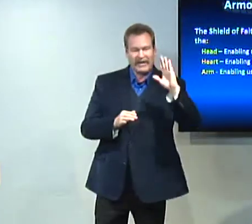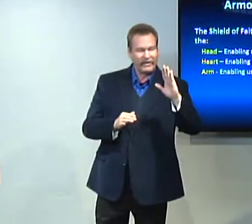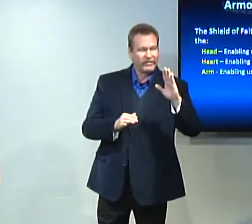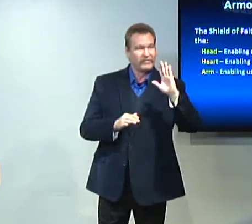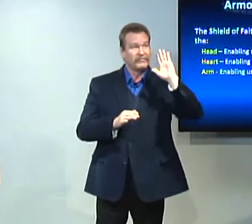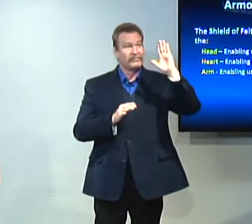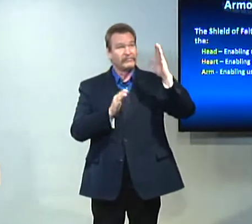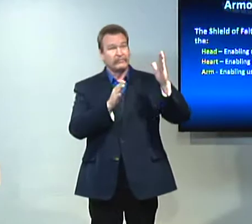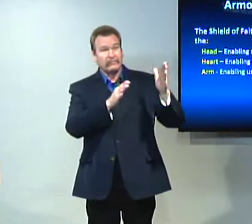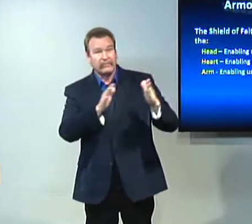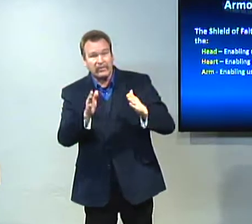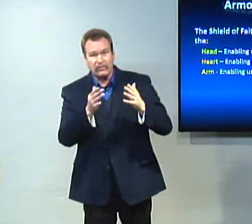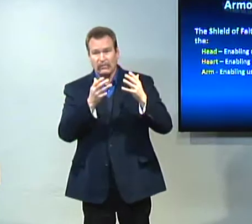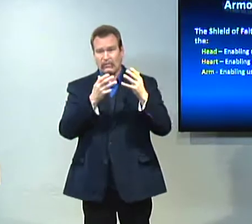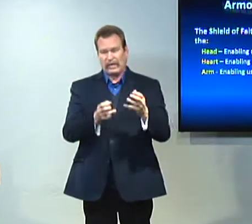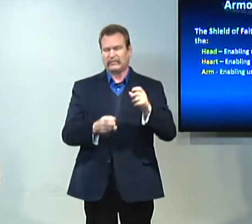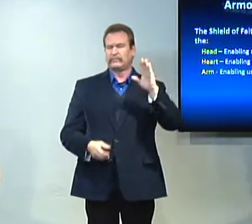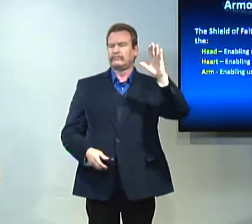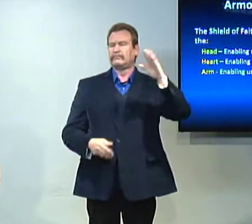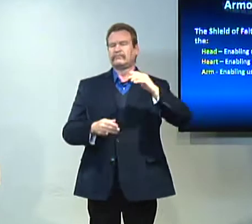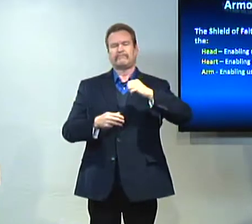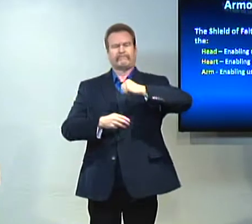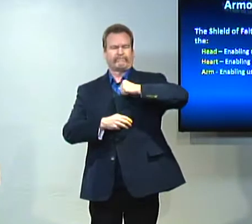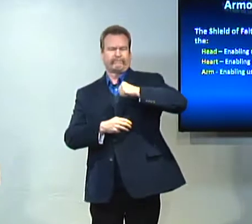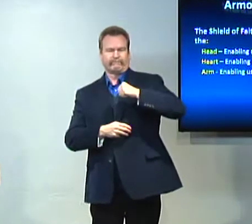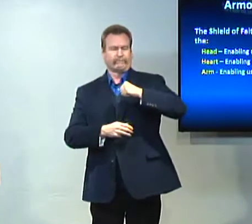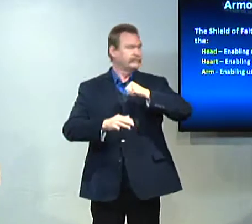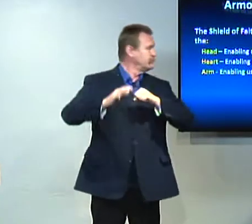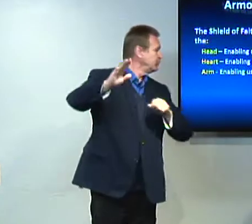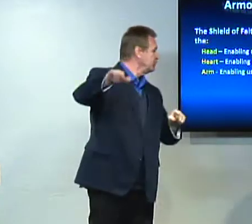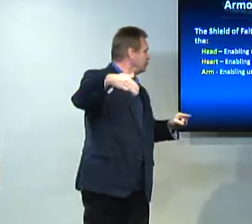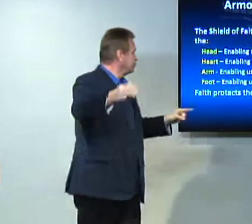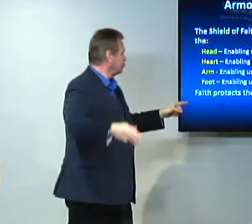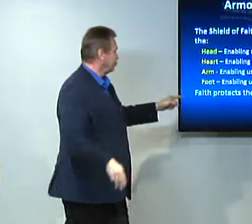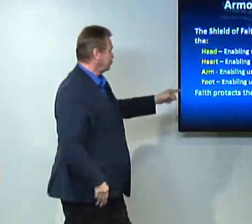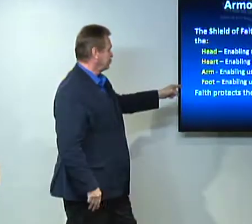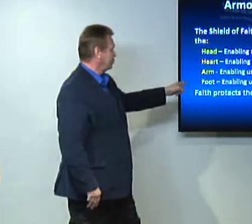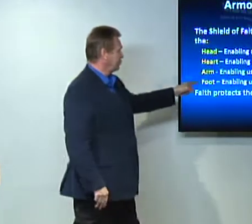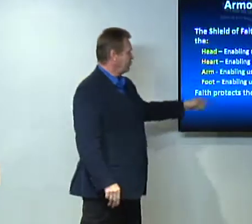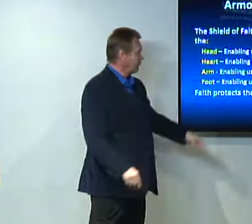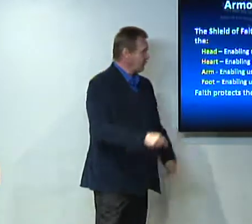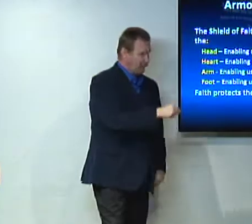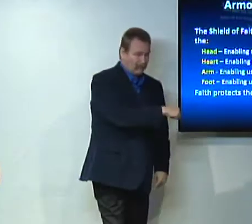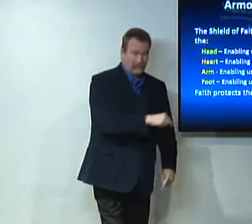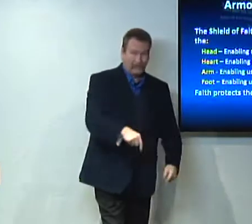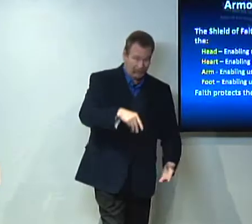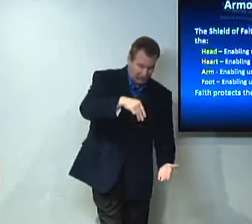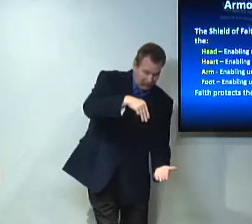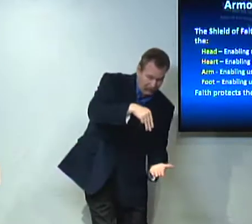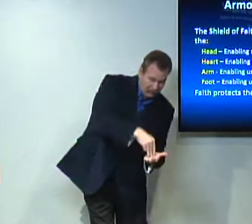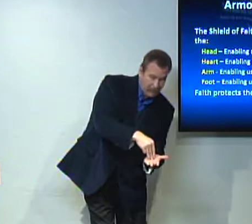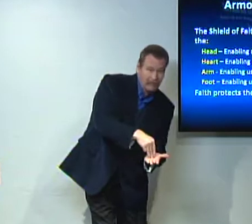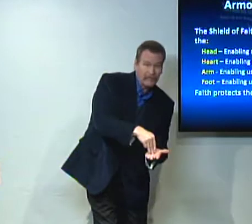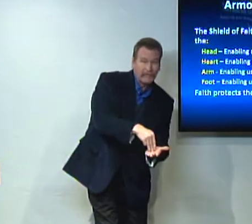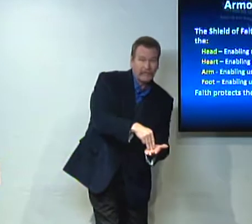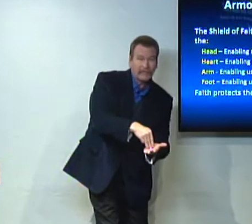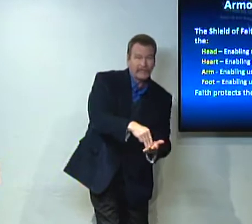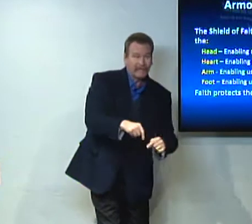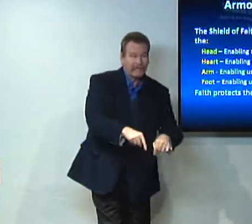Faith also protects our arms, enabling us to gain strength to do God's will. Additionally, faith protects